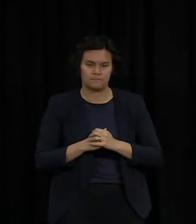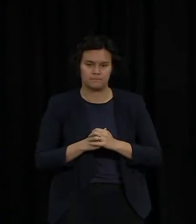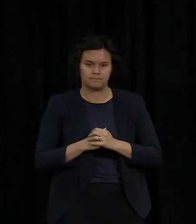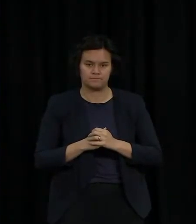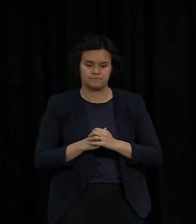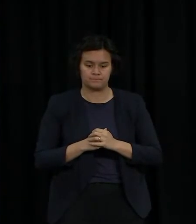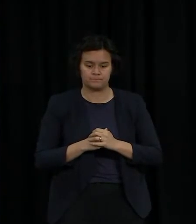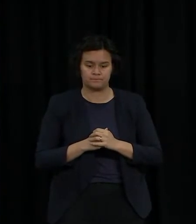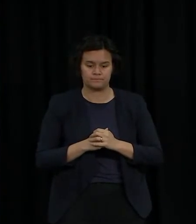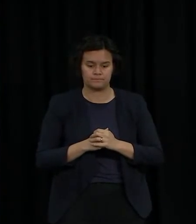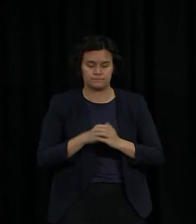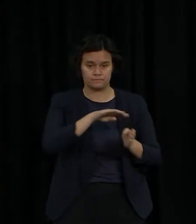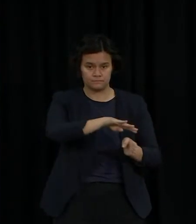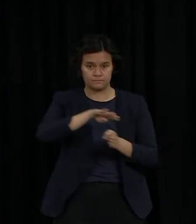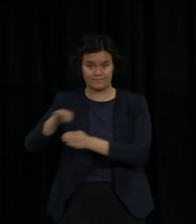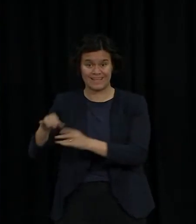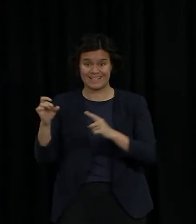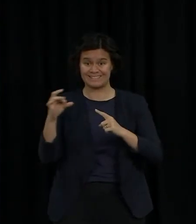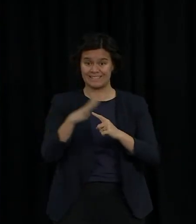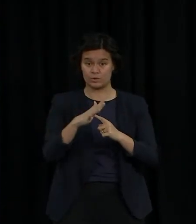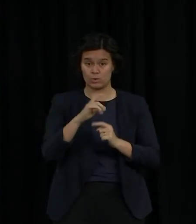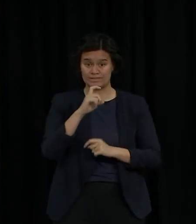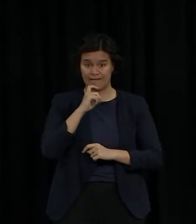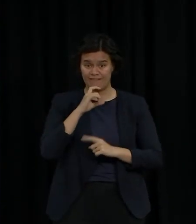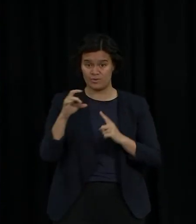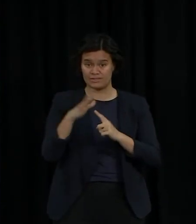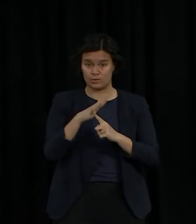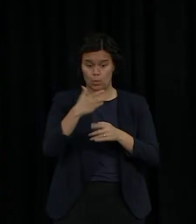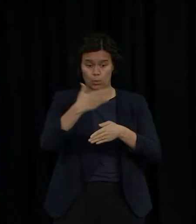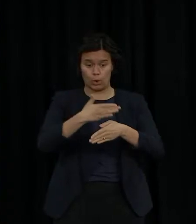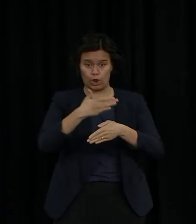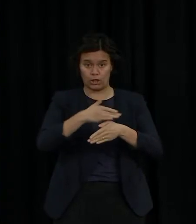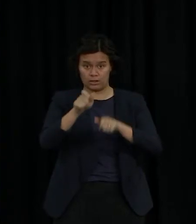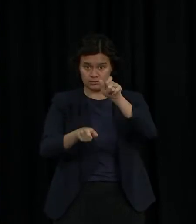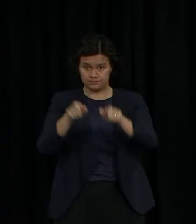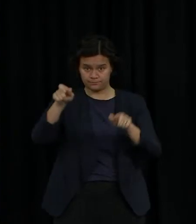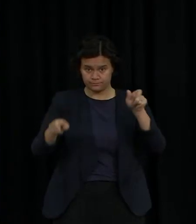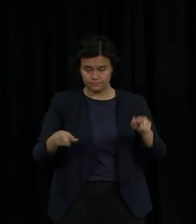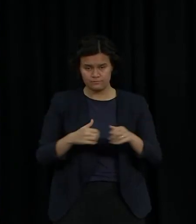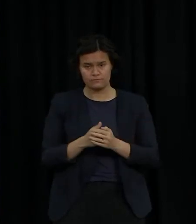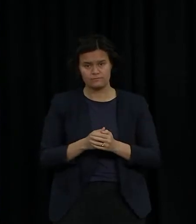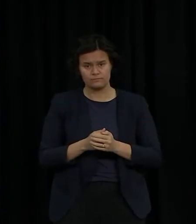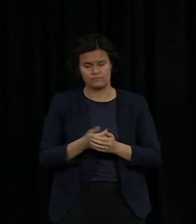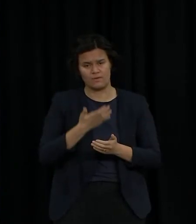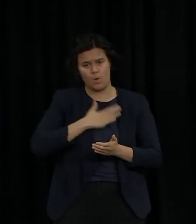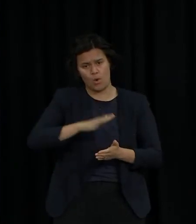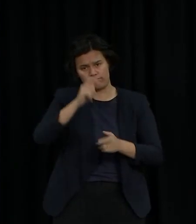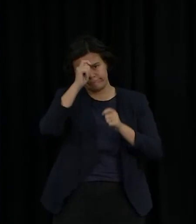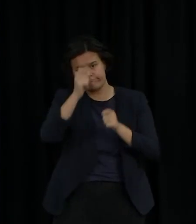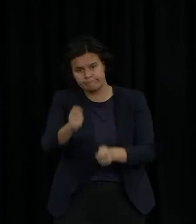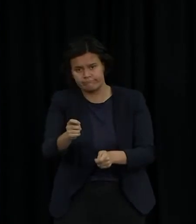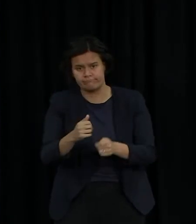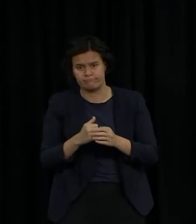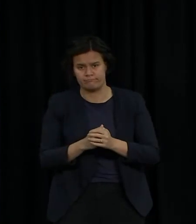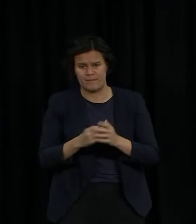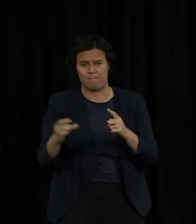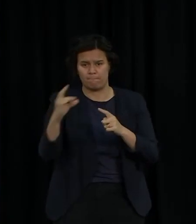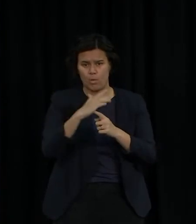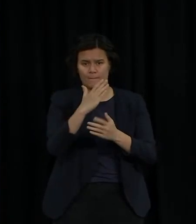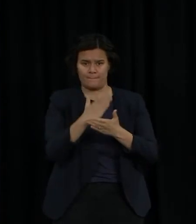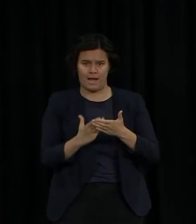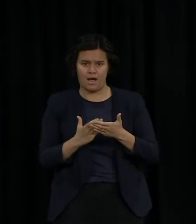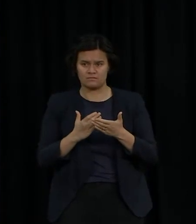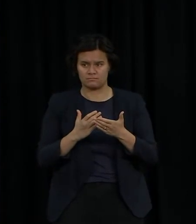On essential workers, I want to acknowledge our essential workers and the crucial role that they play and have played in keeping